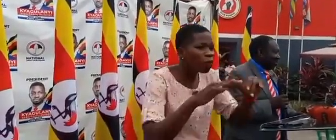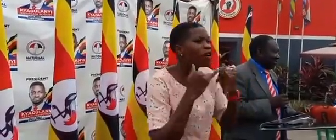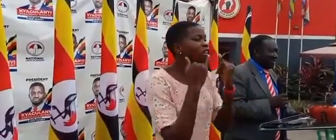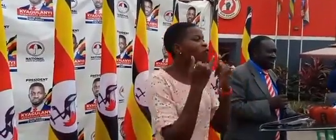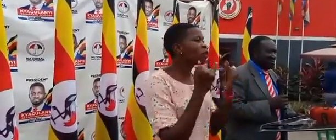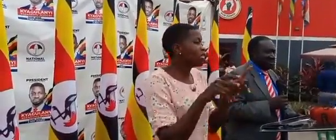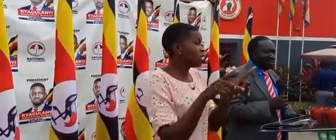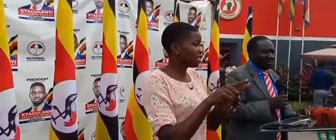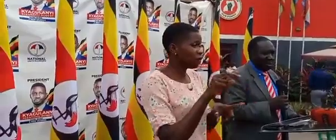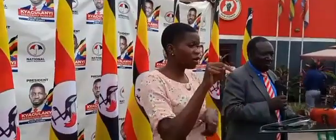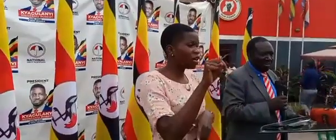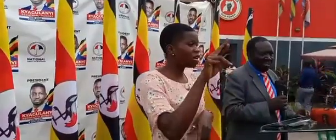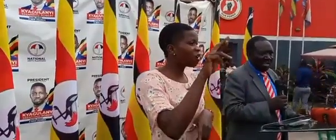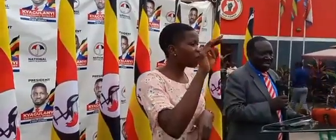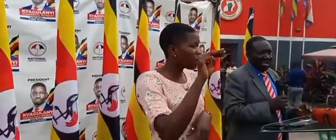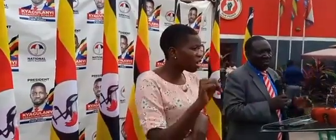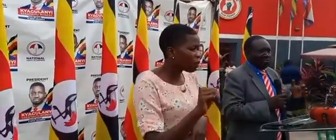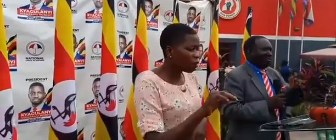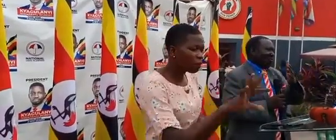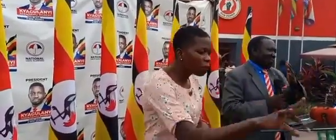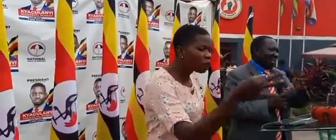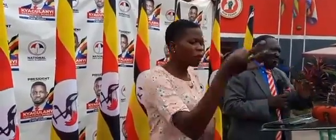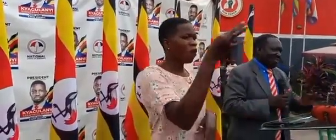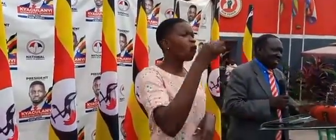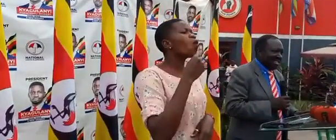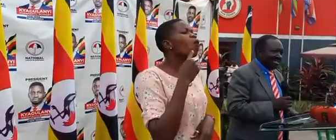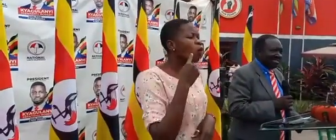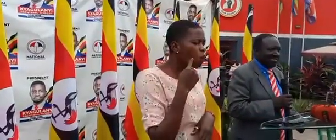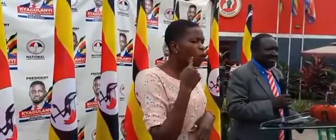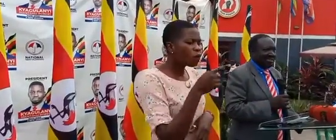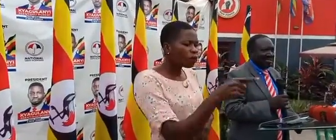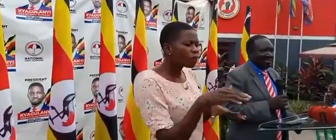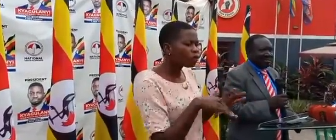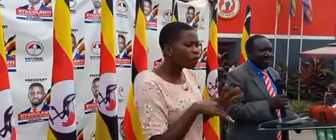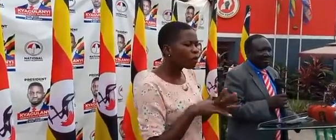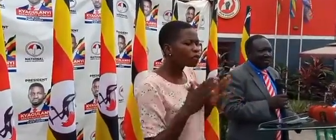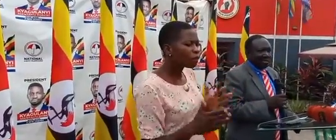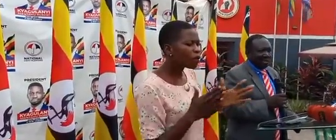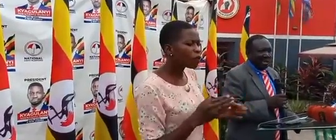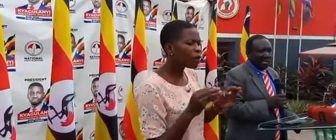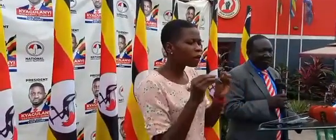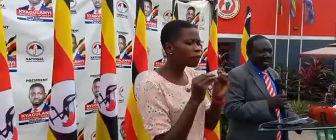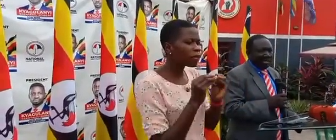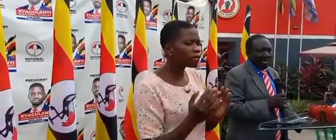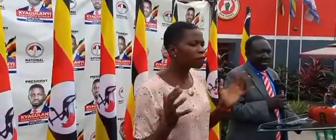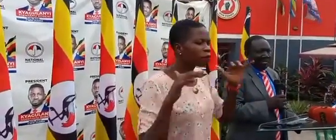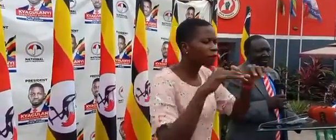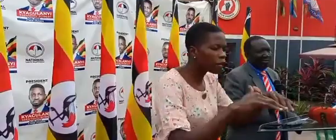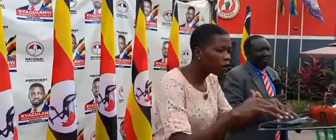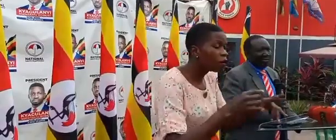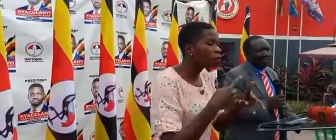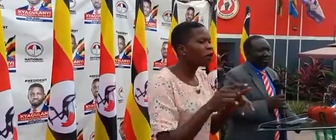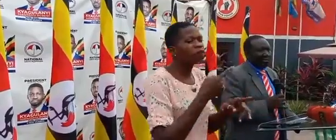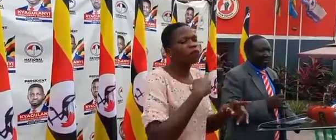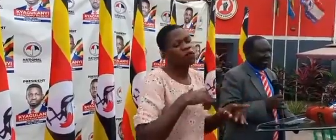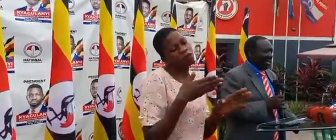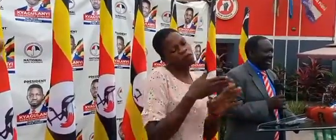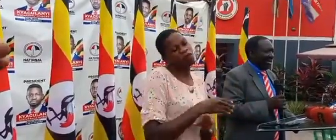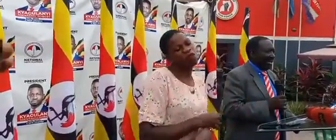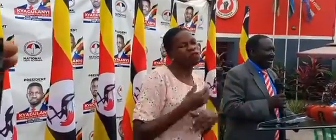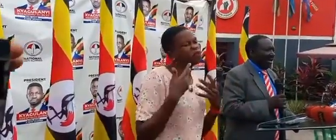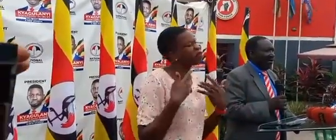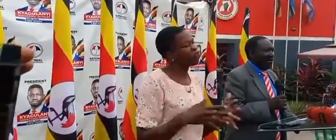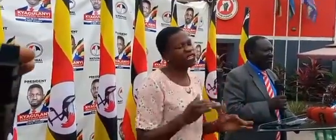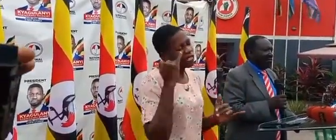NRM even picked it from the grapevine, and they are also talking about theirs. But we had much earlier mooted